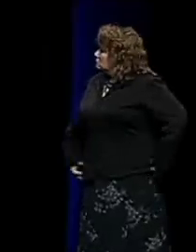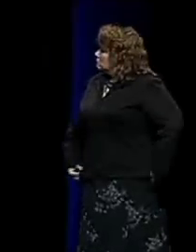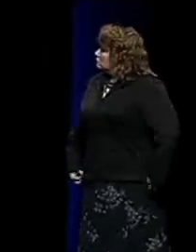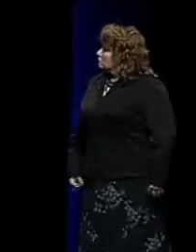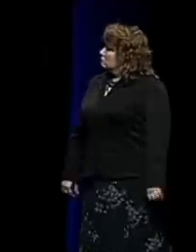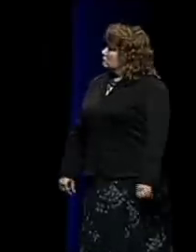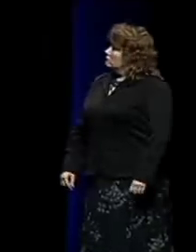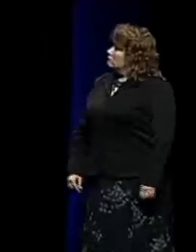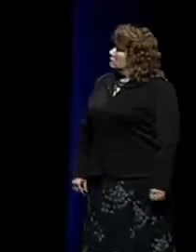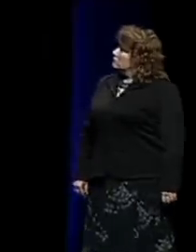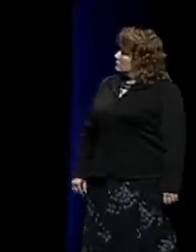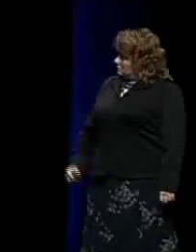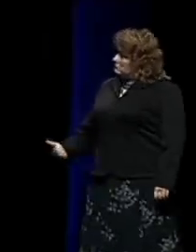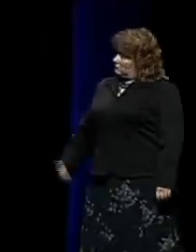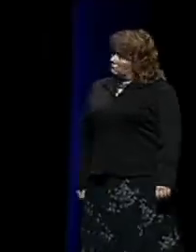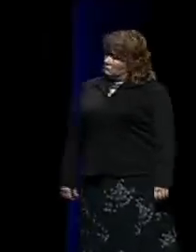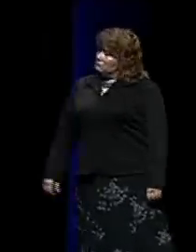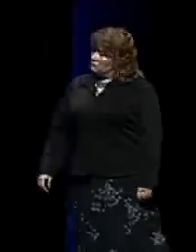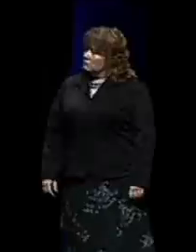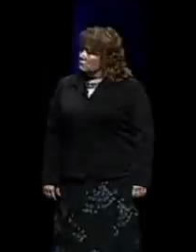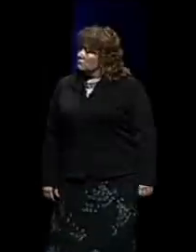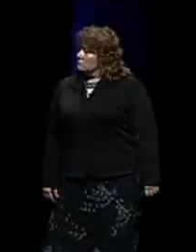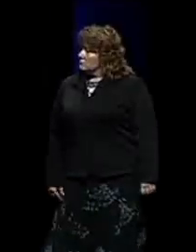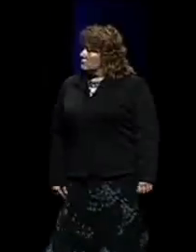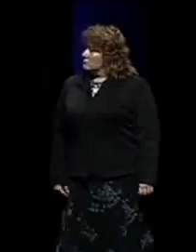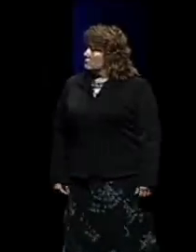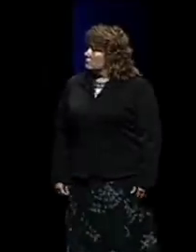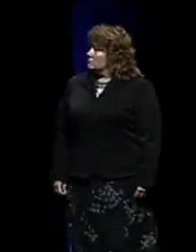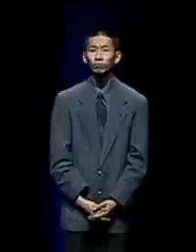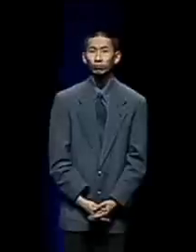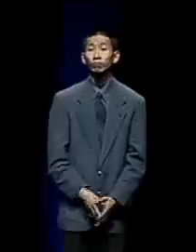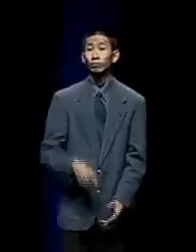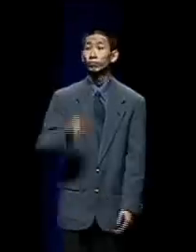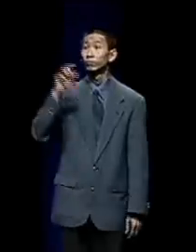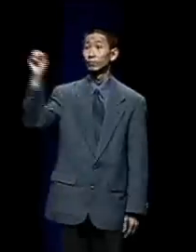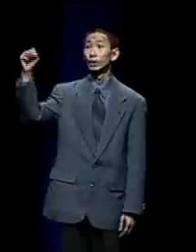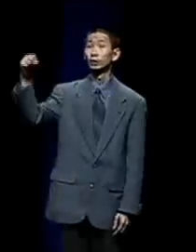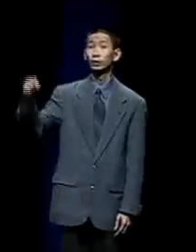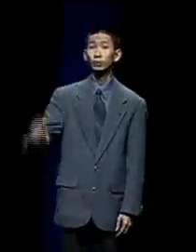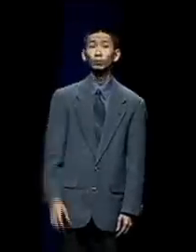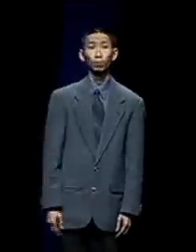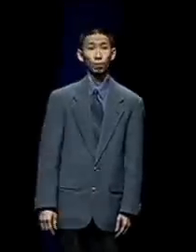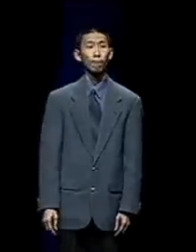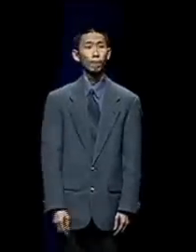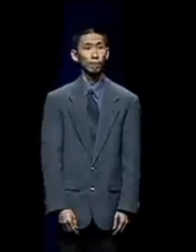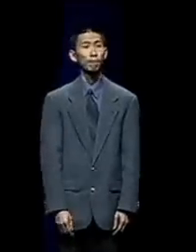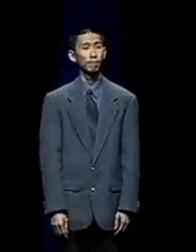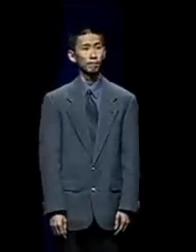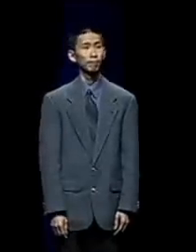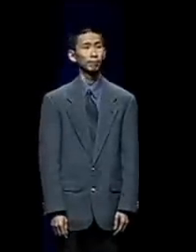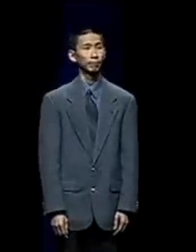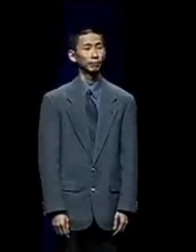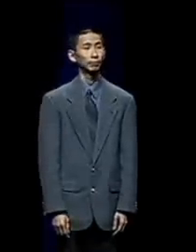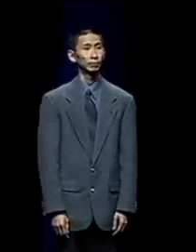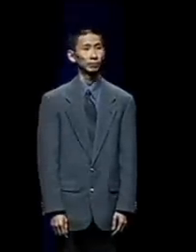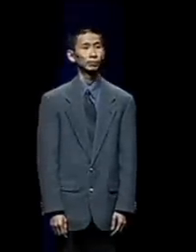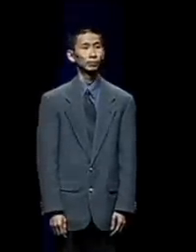We need certification that goes beyond that. Sure. Yes. We have considered that